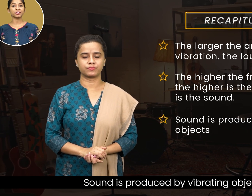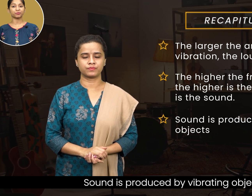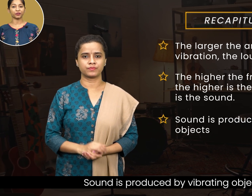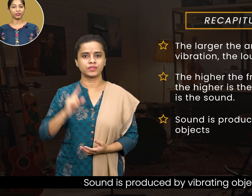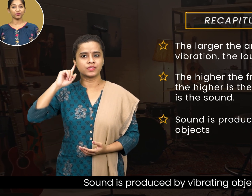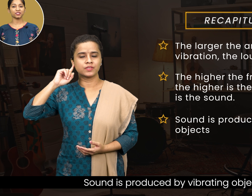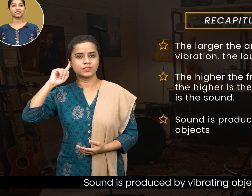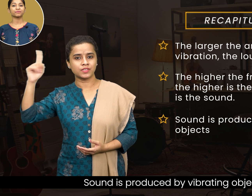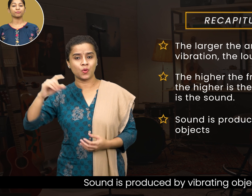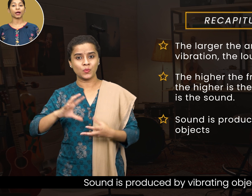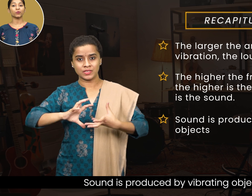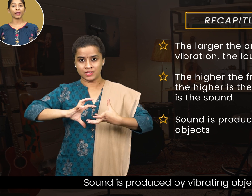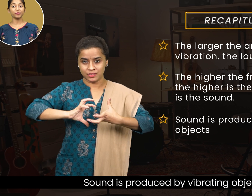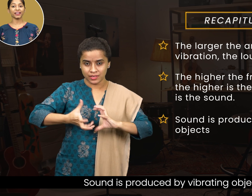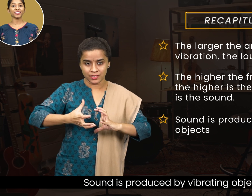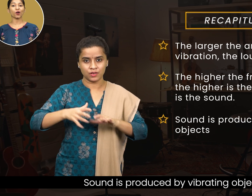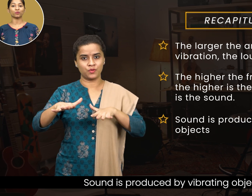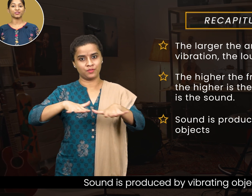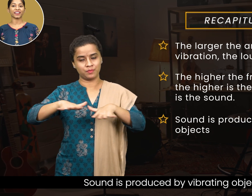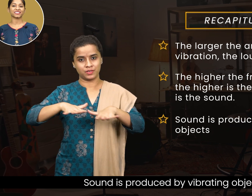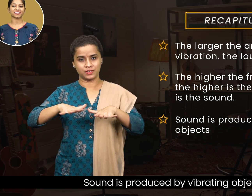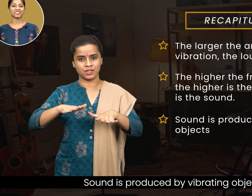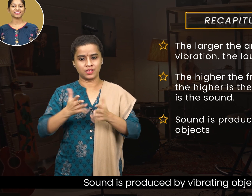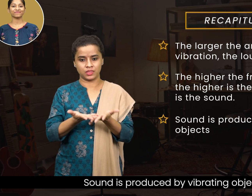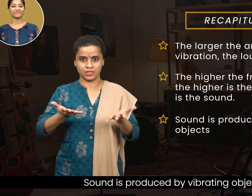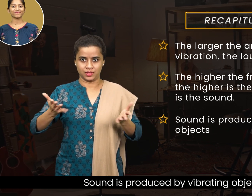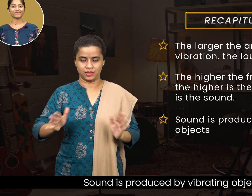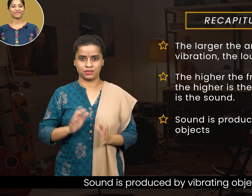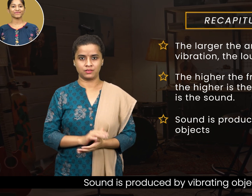Sound is produced by vibrating objects.